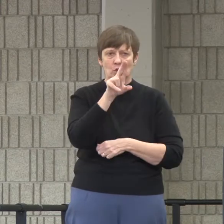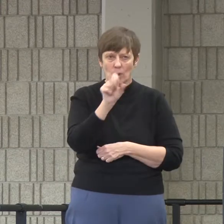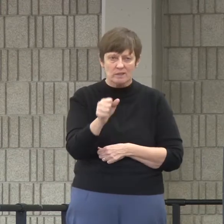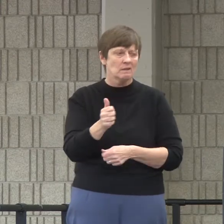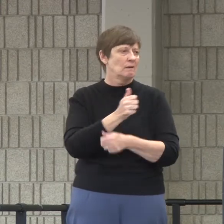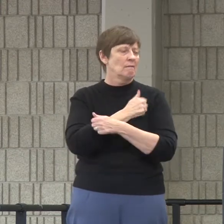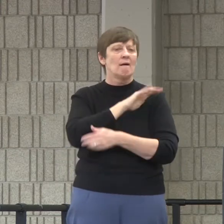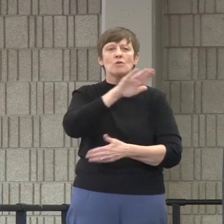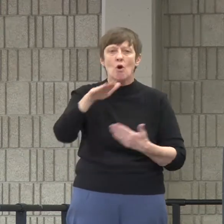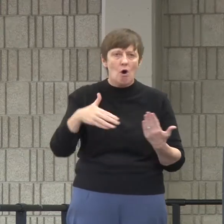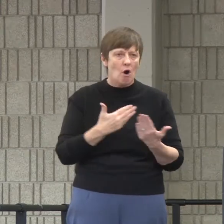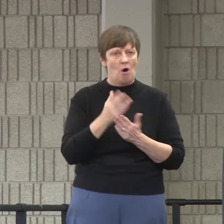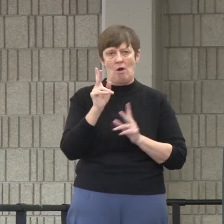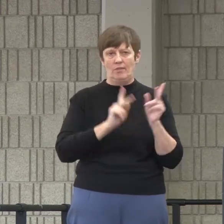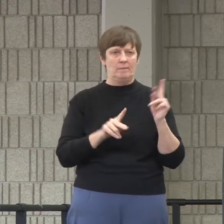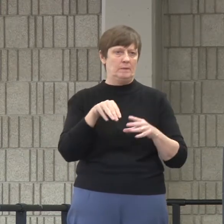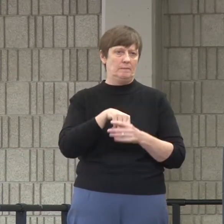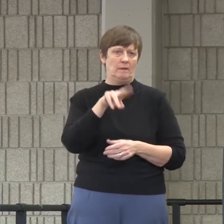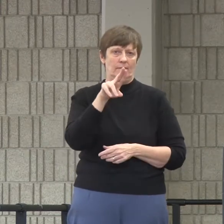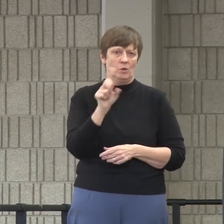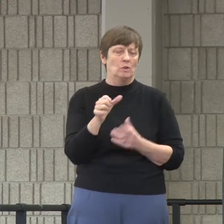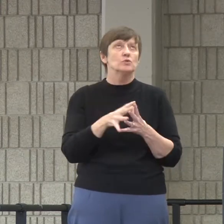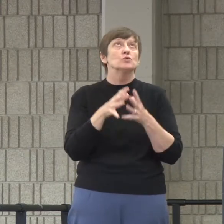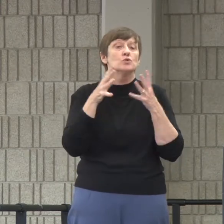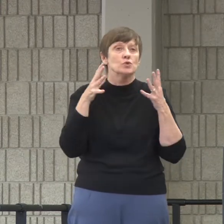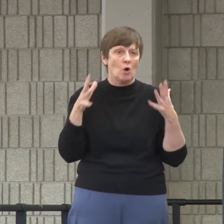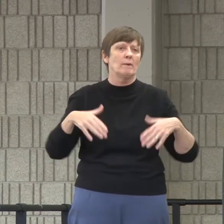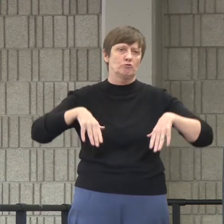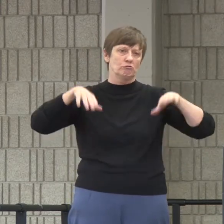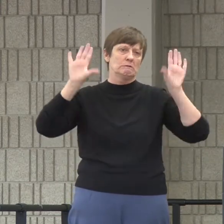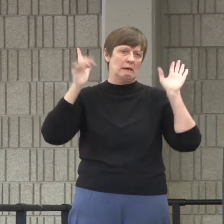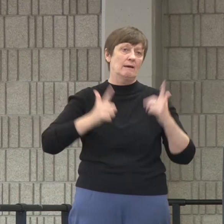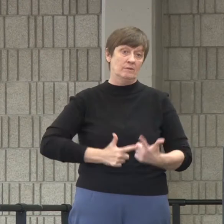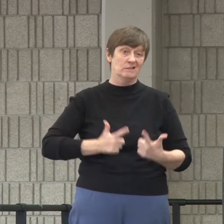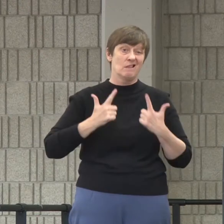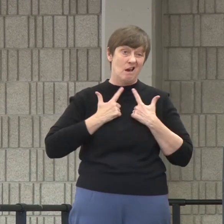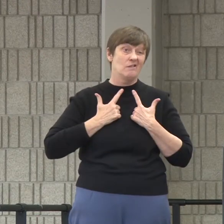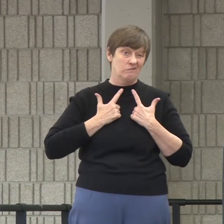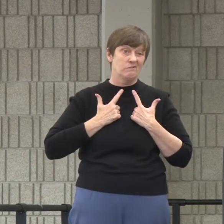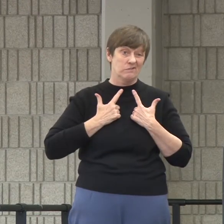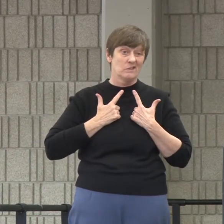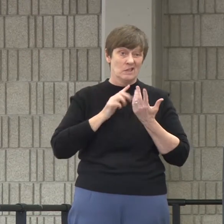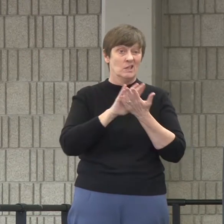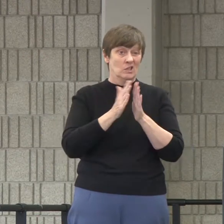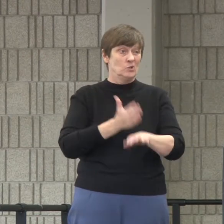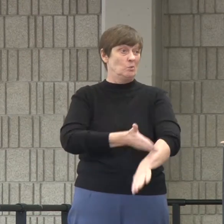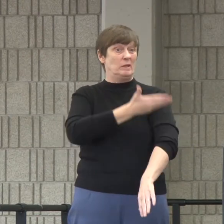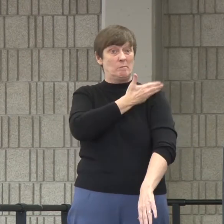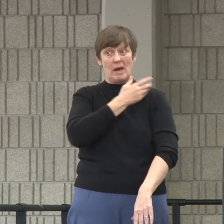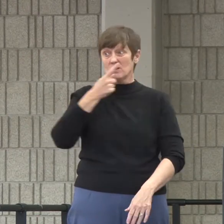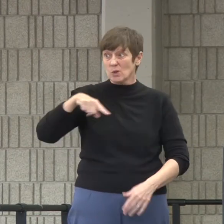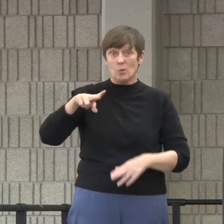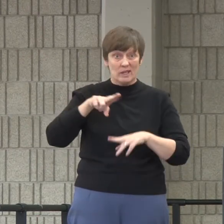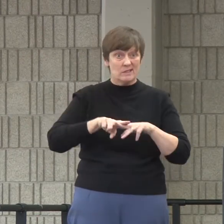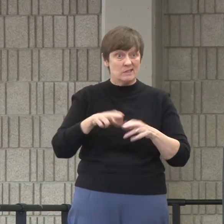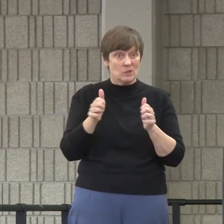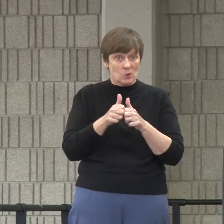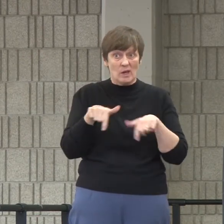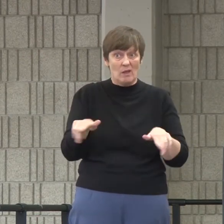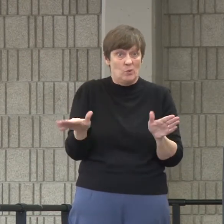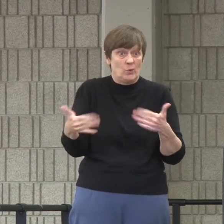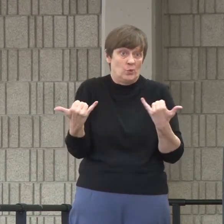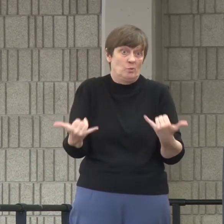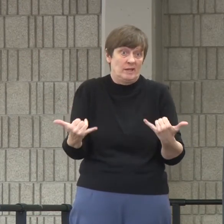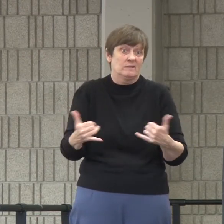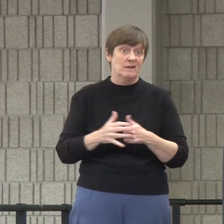of its people so much that he gave its life for it to be better, for us to be sitting here together in this room like